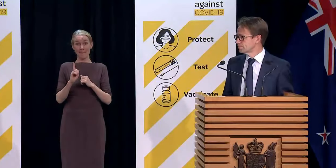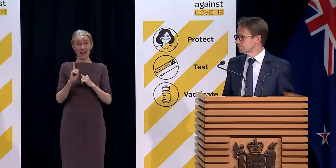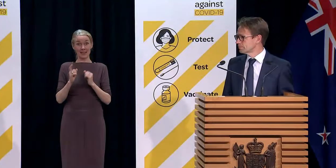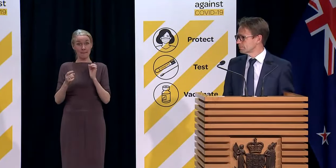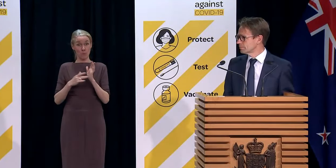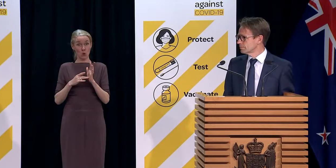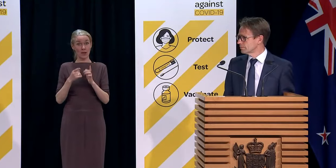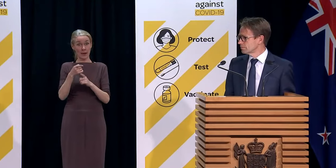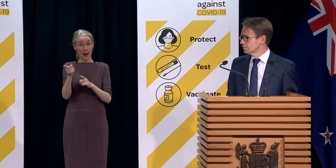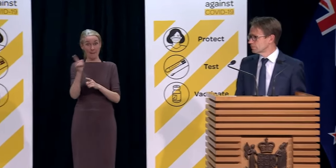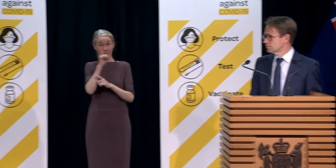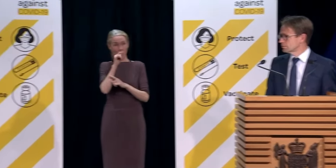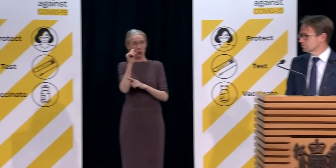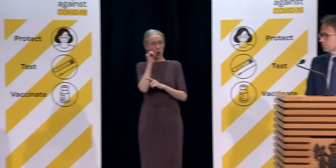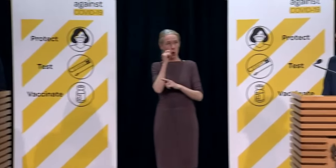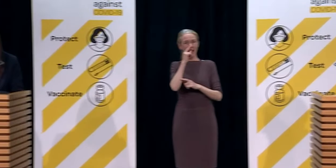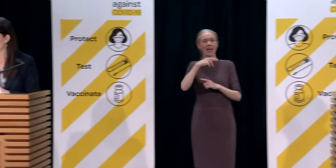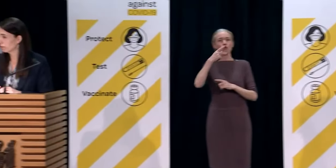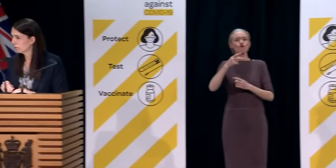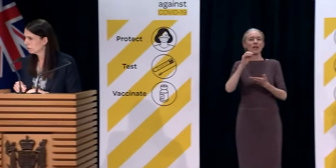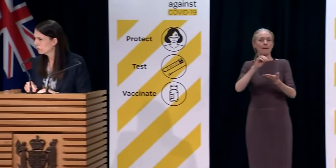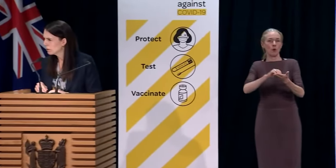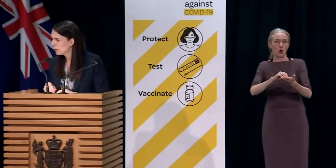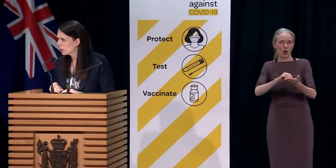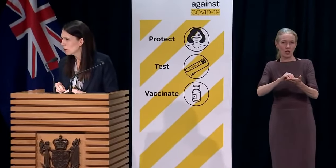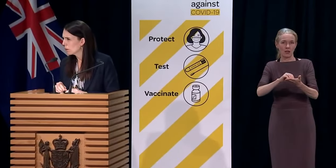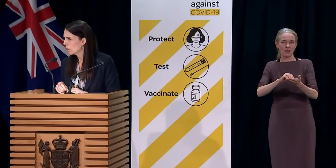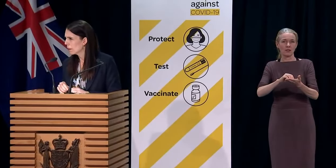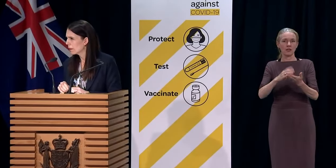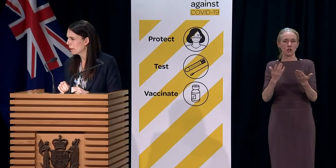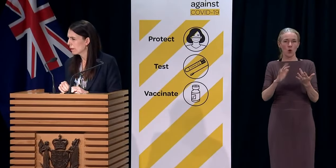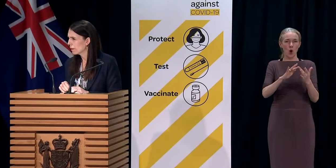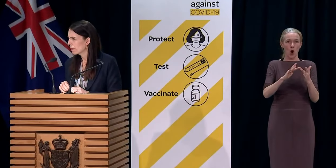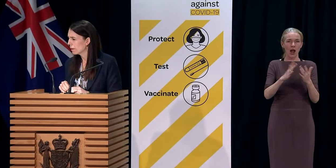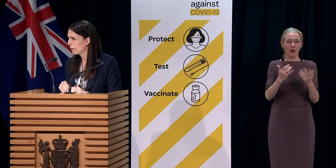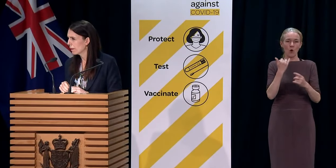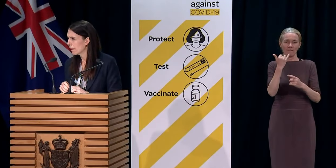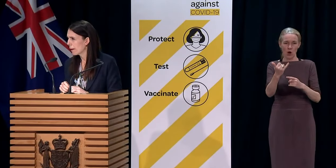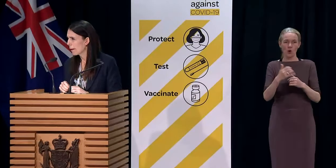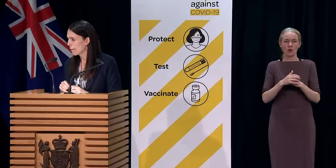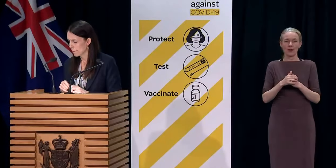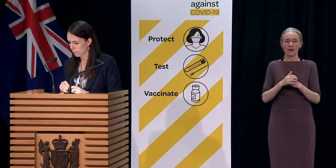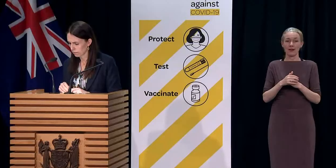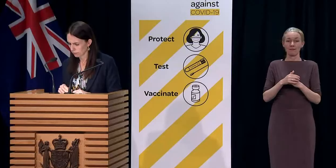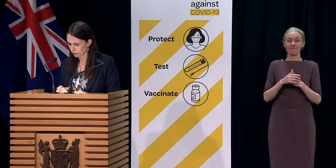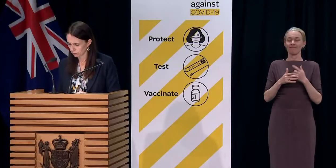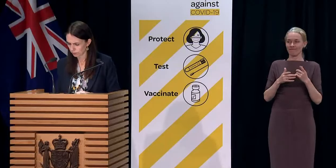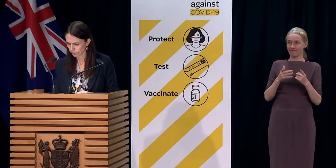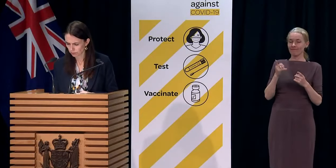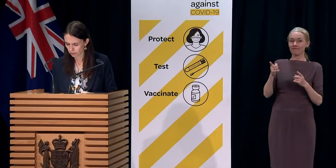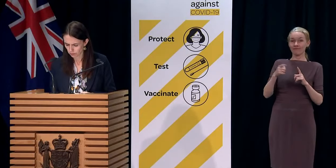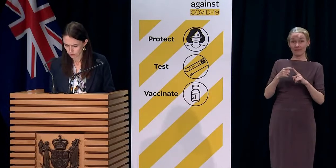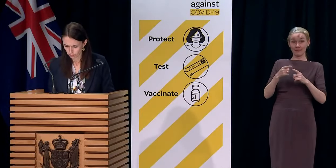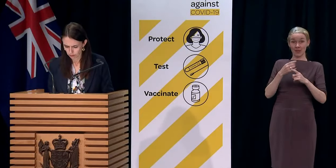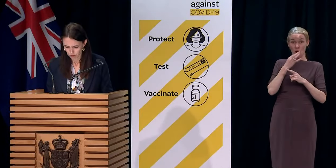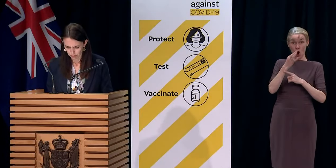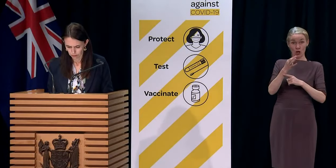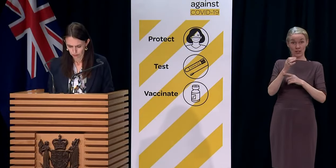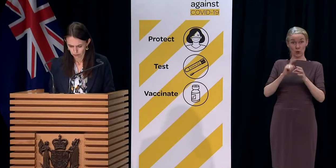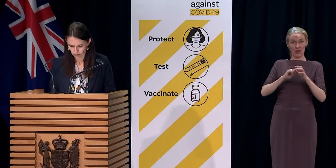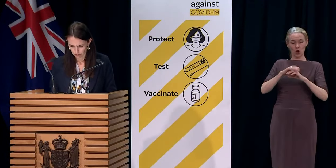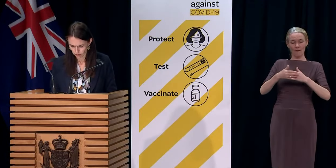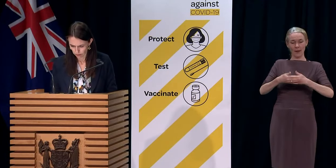come to Henry and then. The adult ones, can you tell us at all how ill they are without expressing